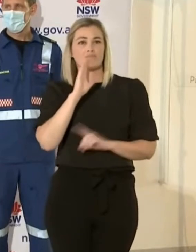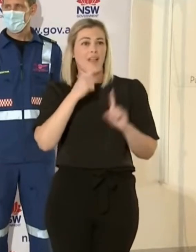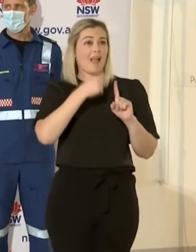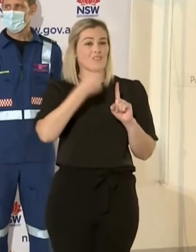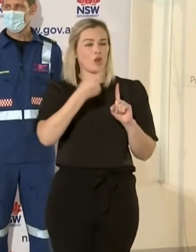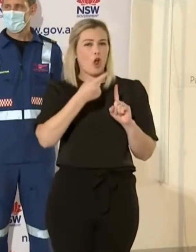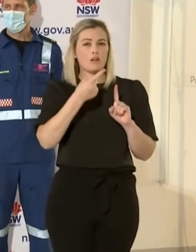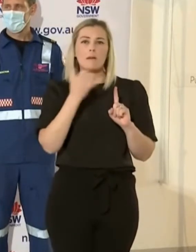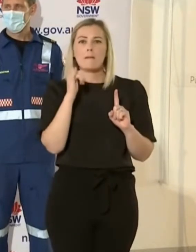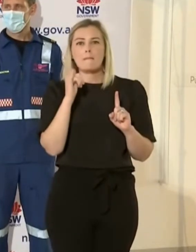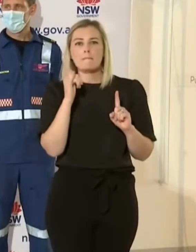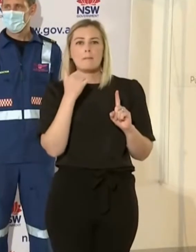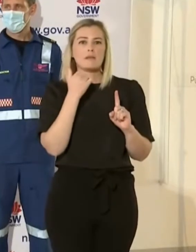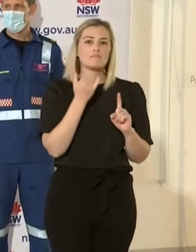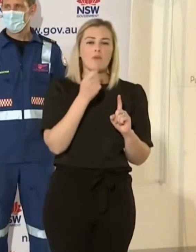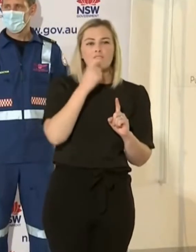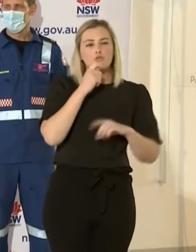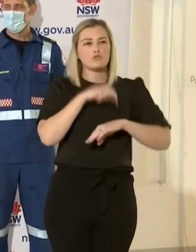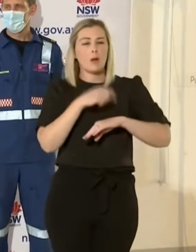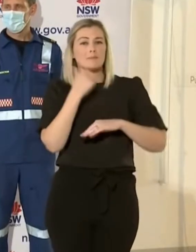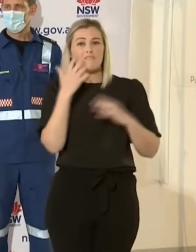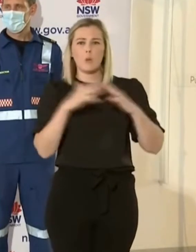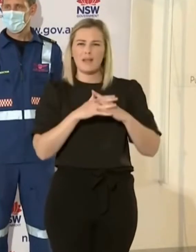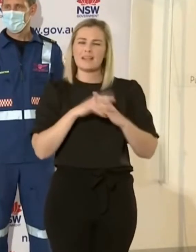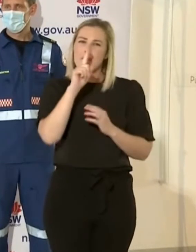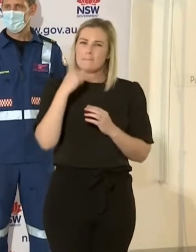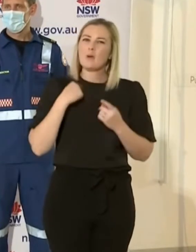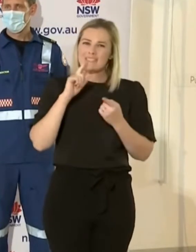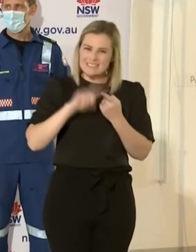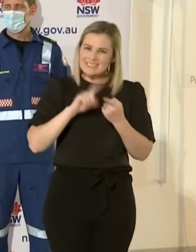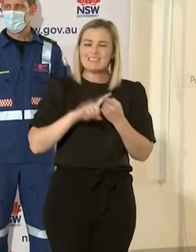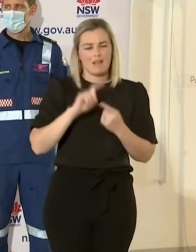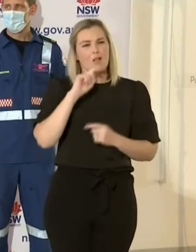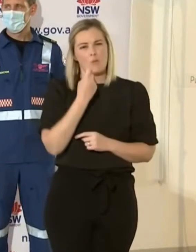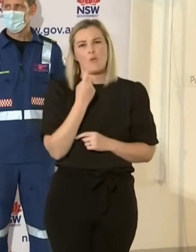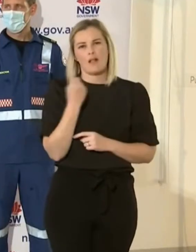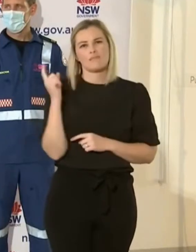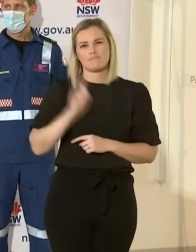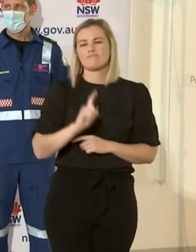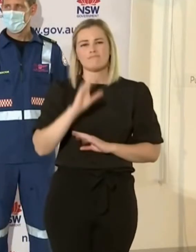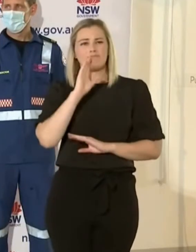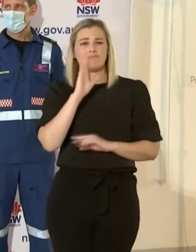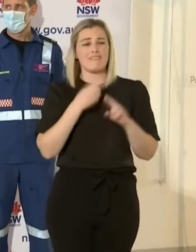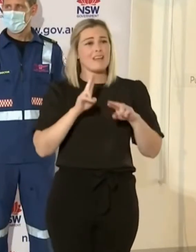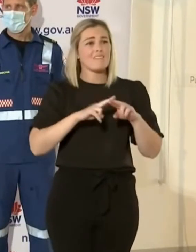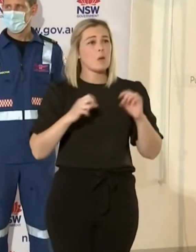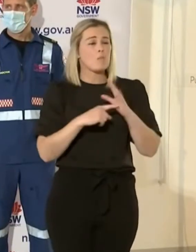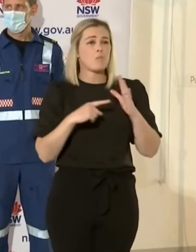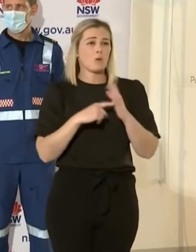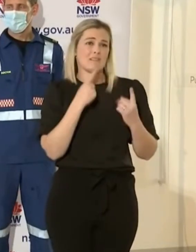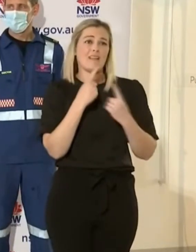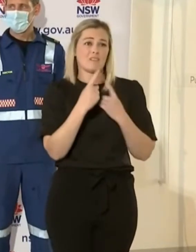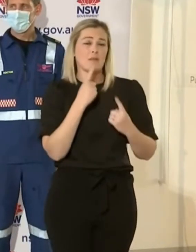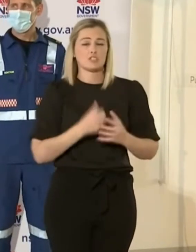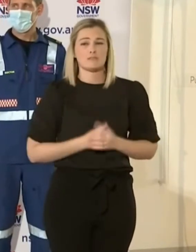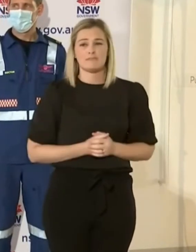absolutely every day. So have no fear, we'll be here. Yeah. And I also think that if it's the 70 hours is probably